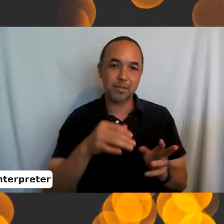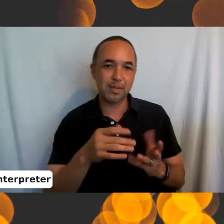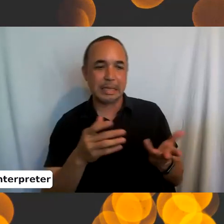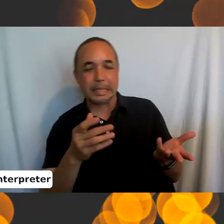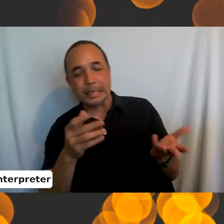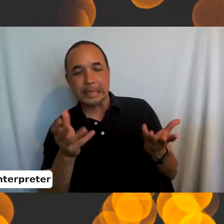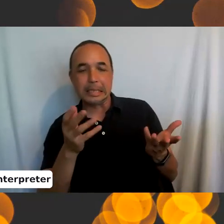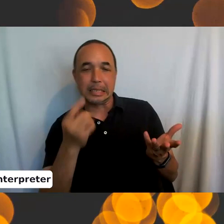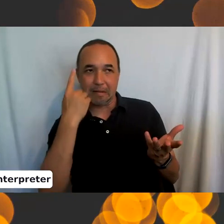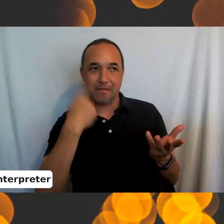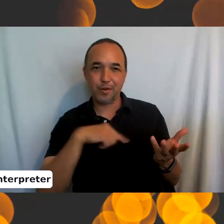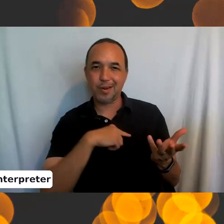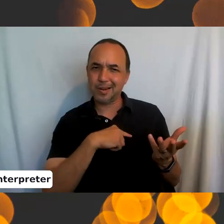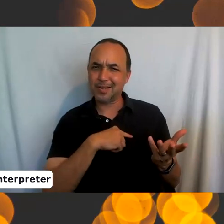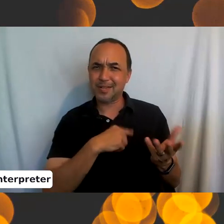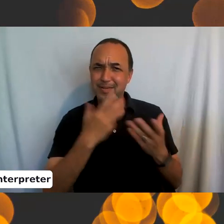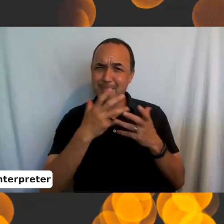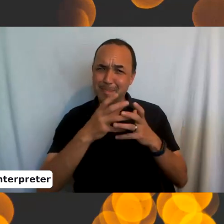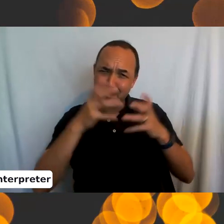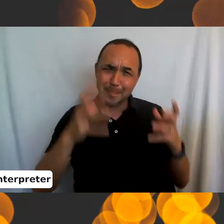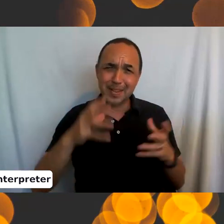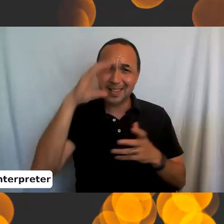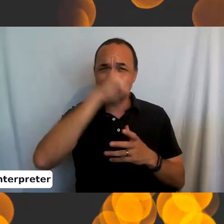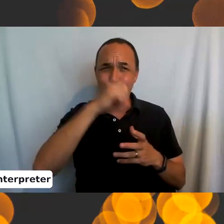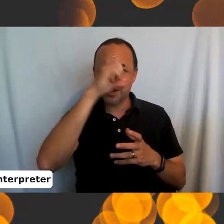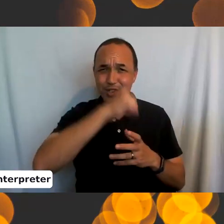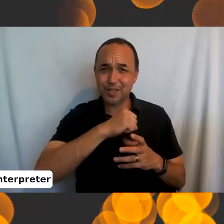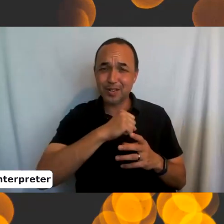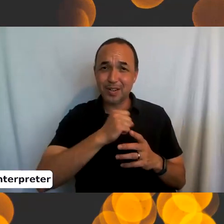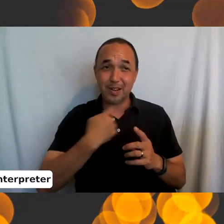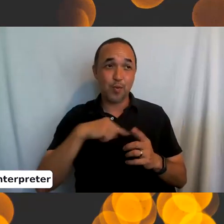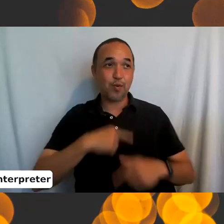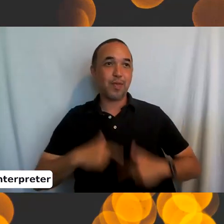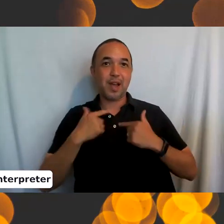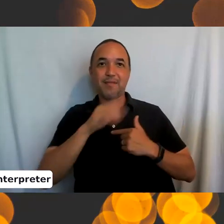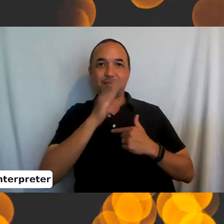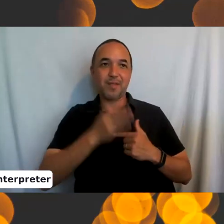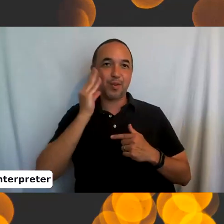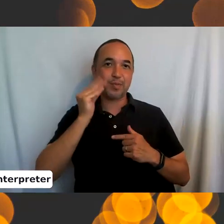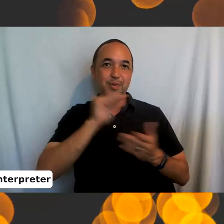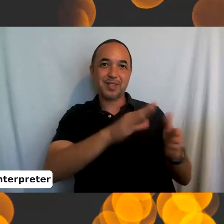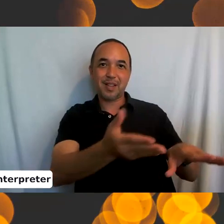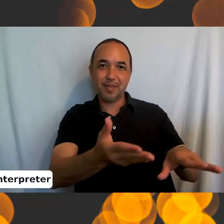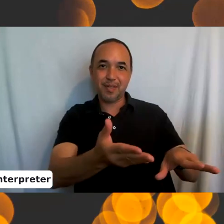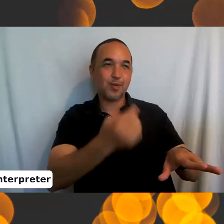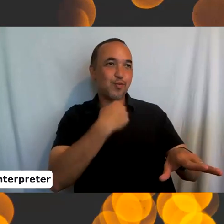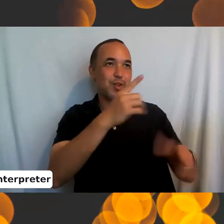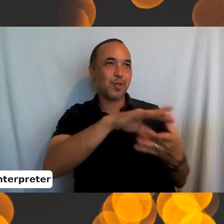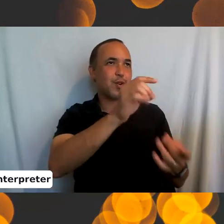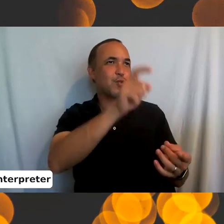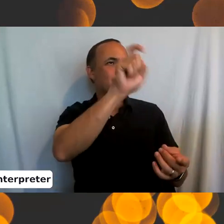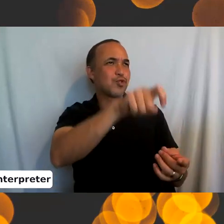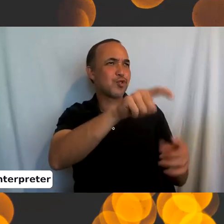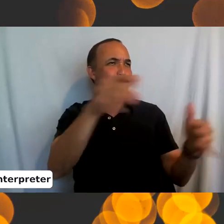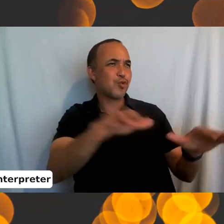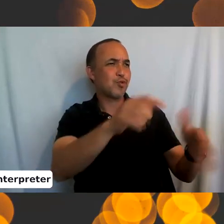it's very presumptuous of us who are alive and have never experienced the other side to try to tell spirits what they should be doing, because